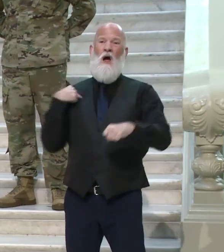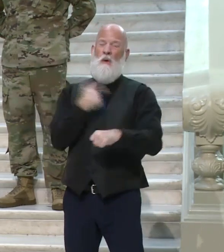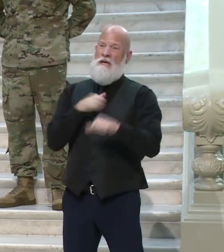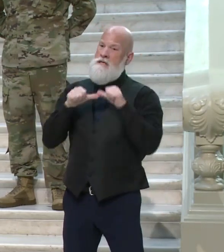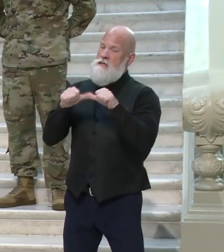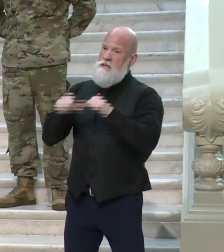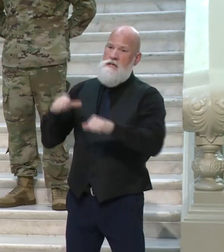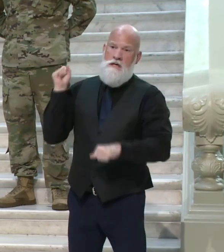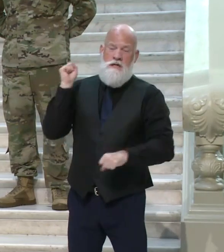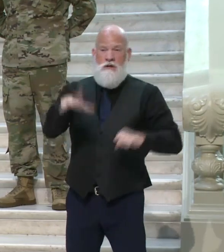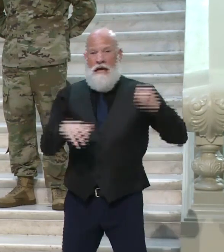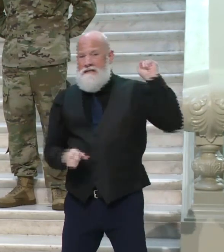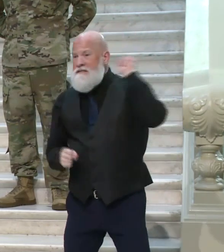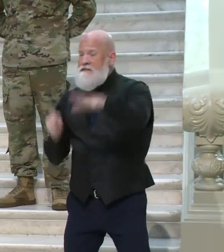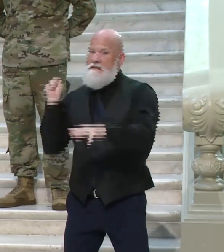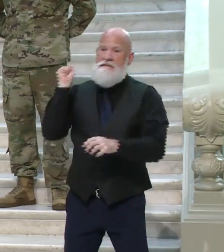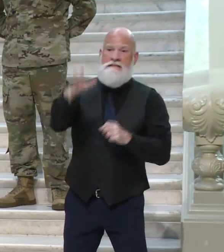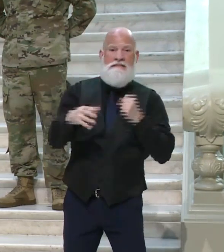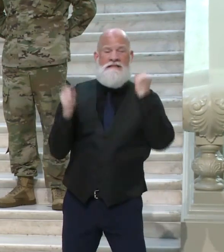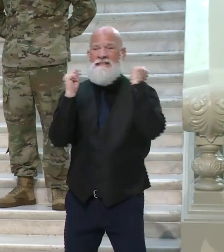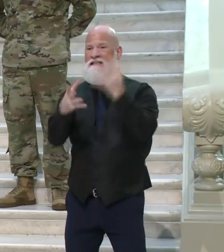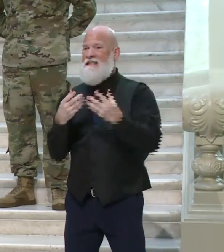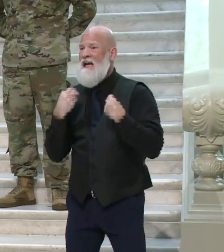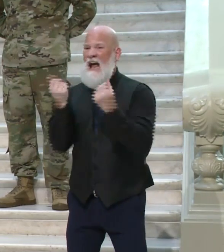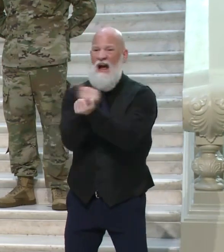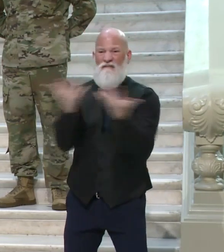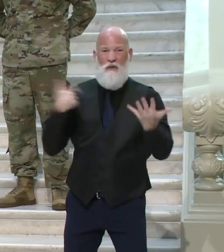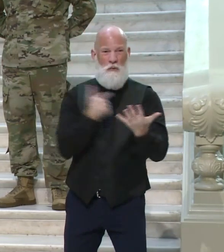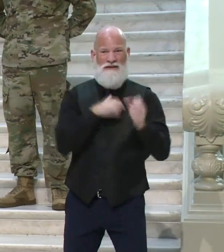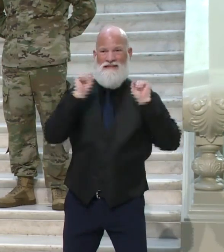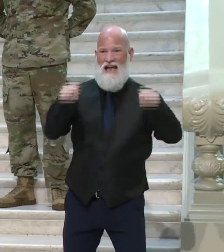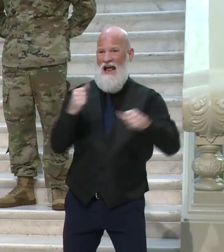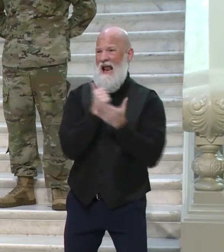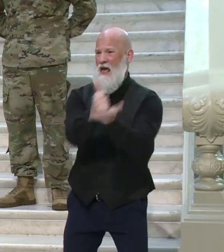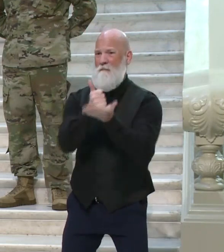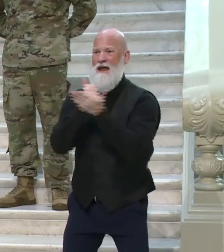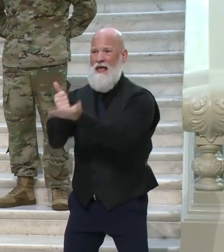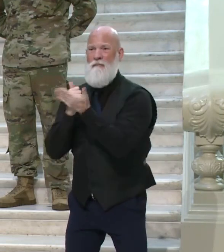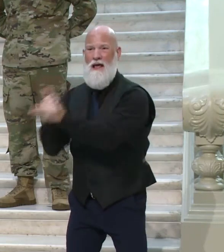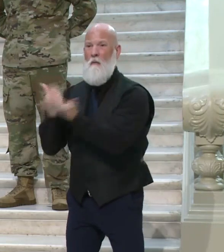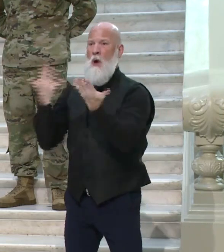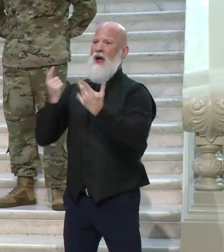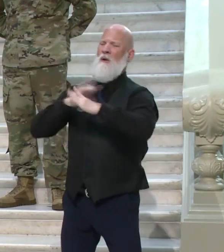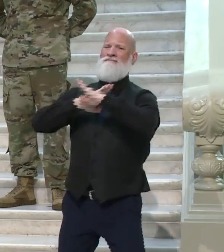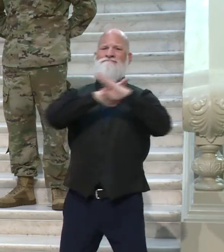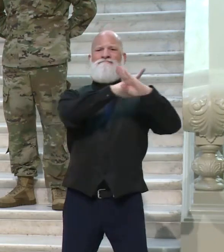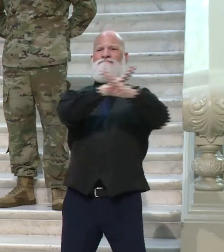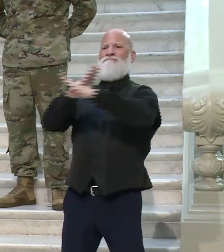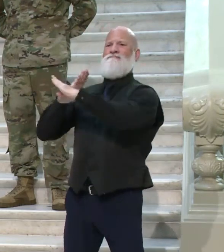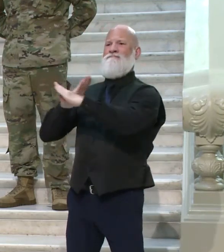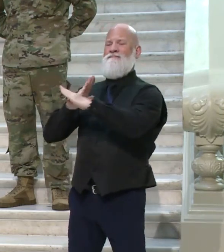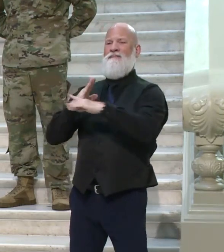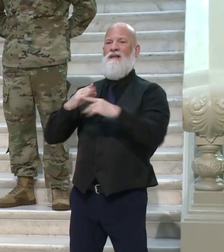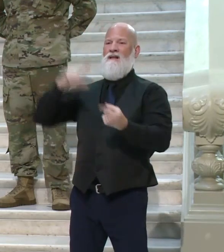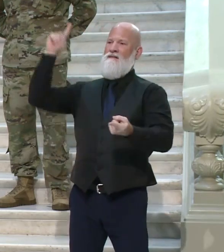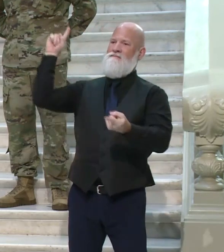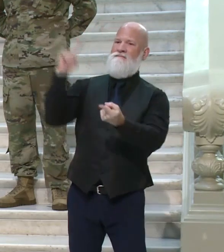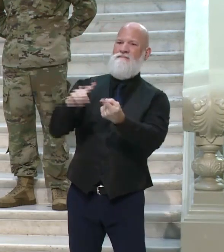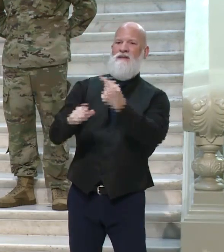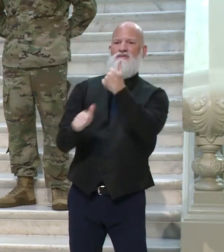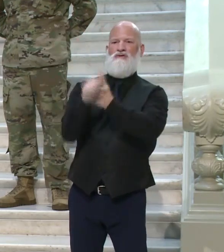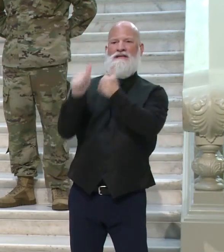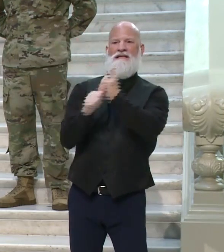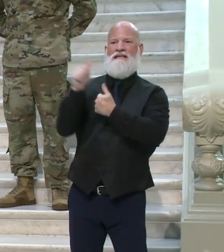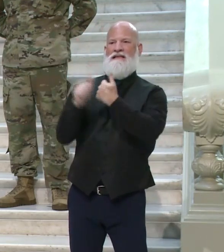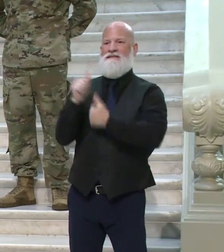in our power to keep the medically fragile and elderly out of harm's way. As you know, on April the 8th,